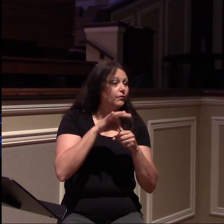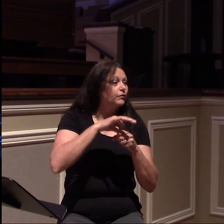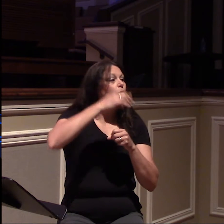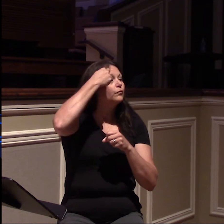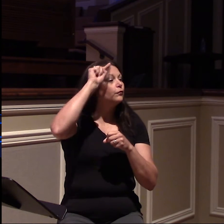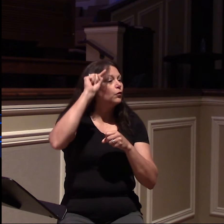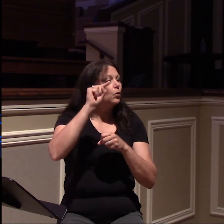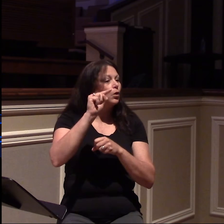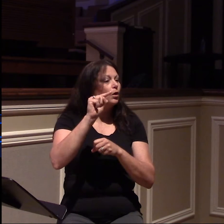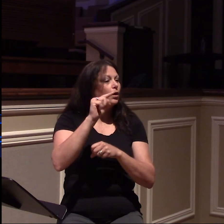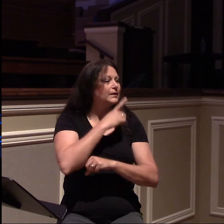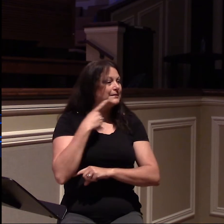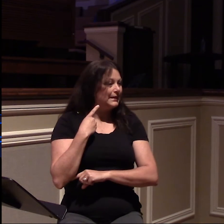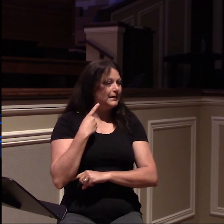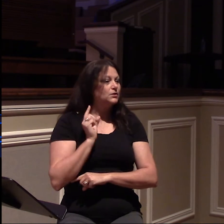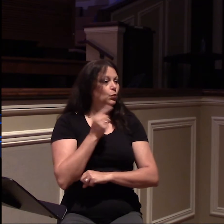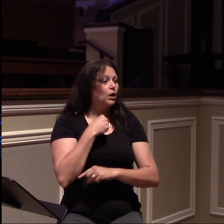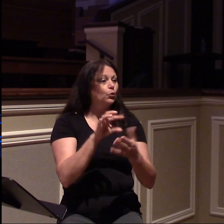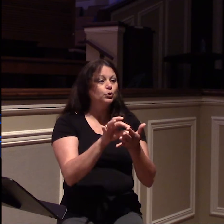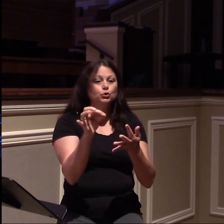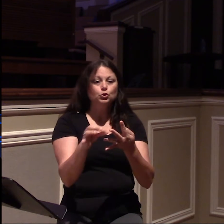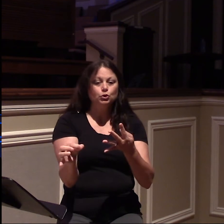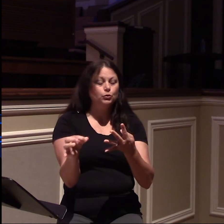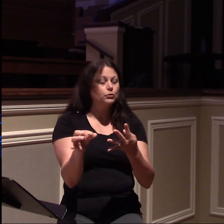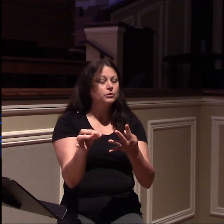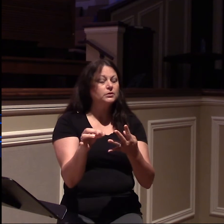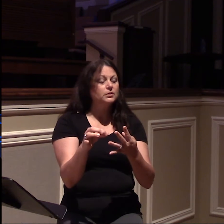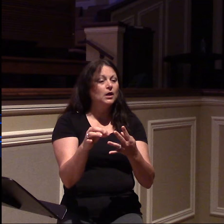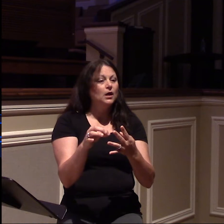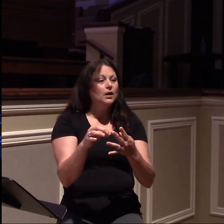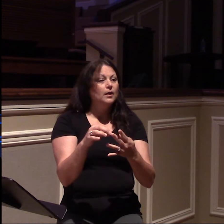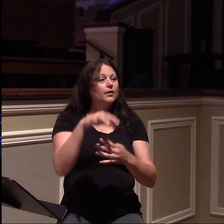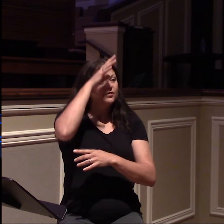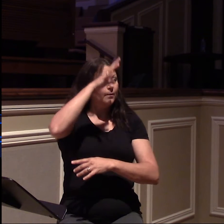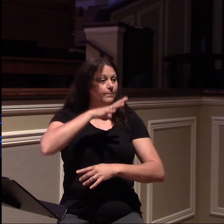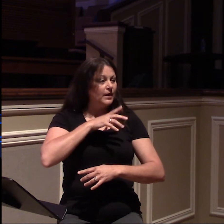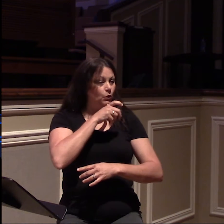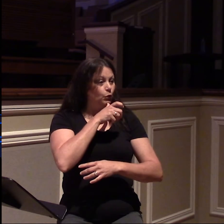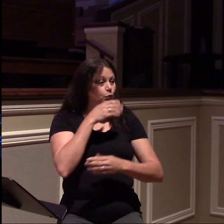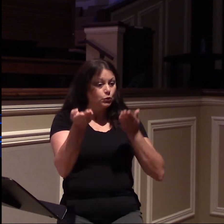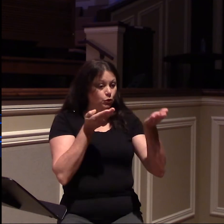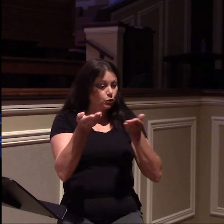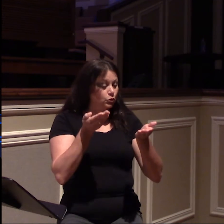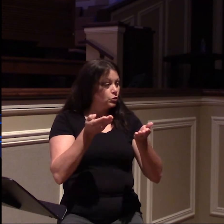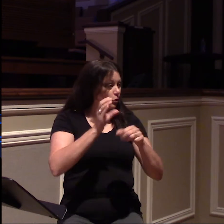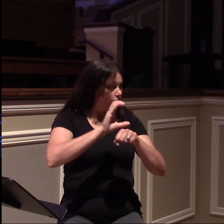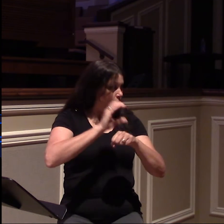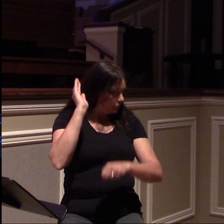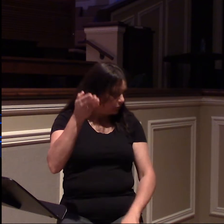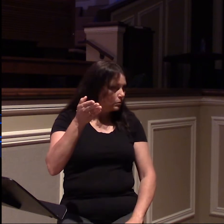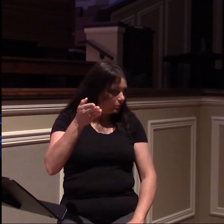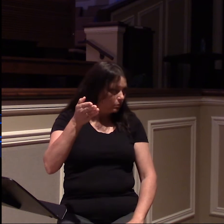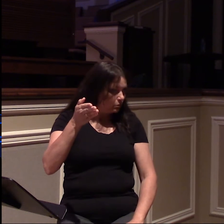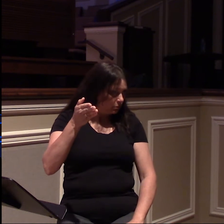the men who will serve us in the coming days as deacons. And so we want to have a good idea about